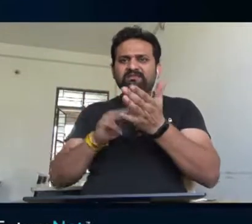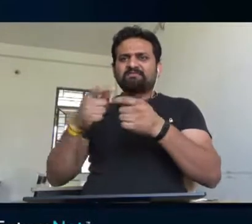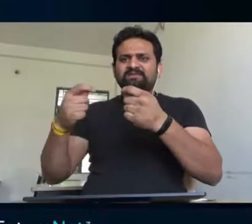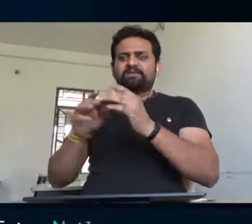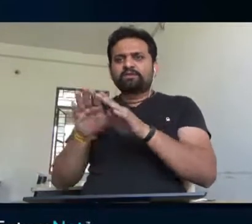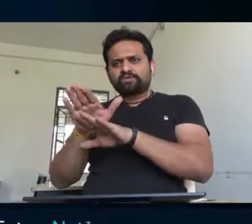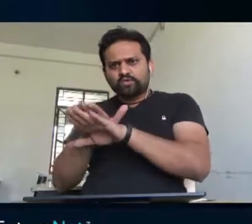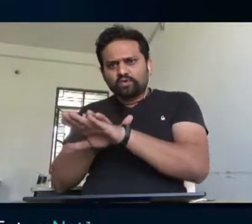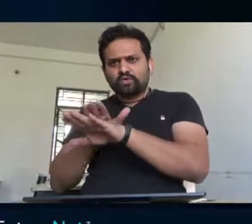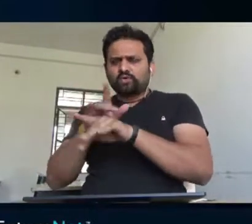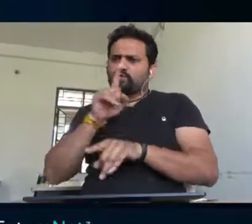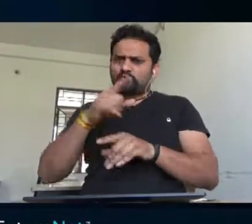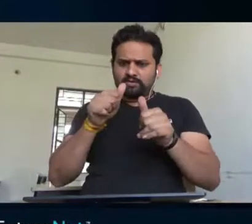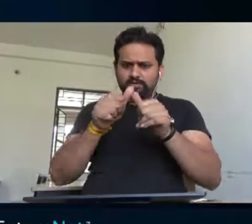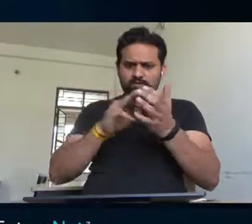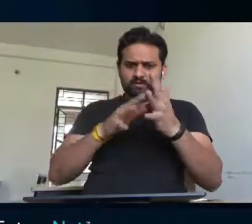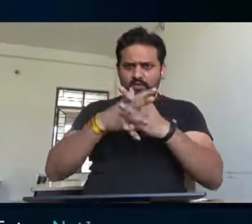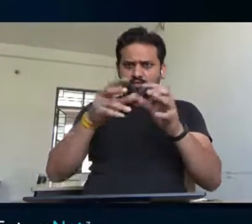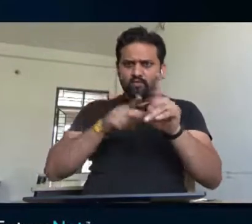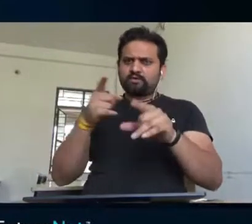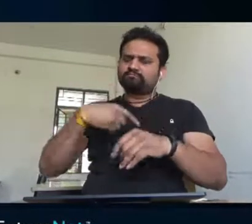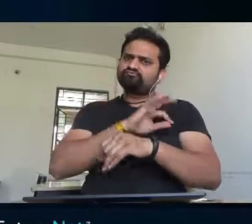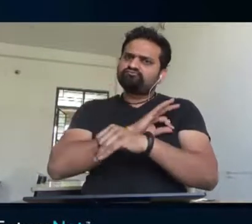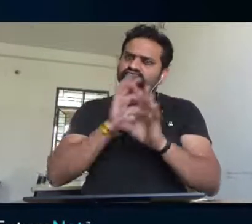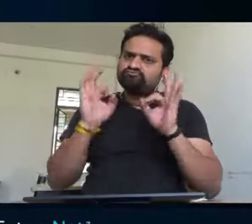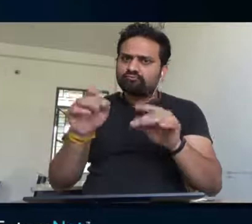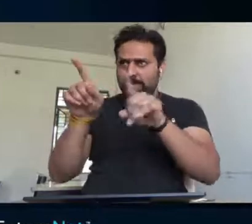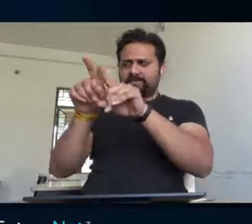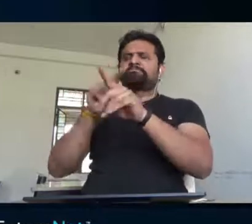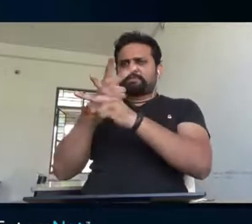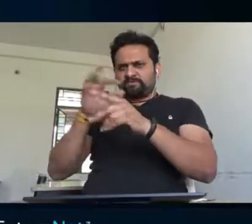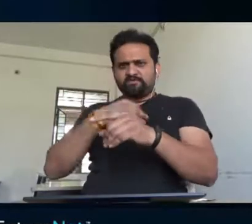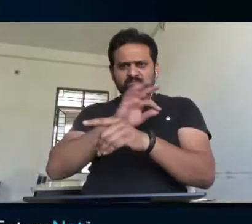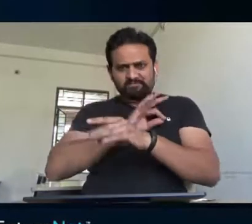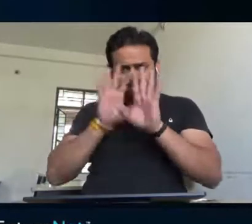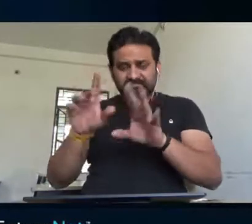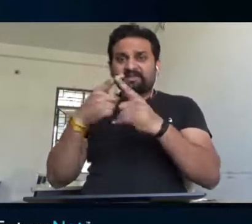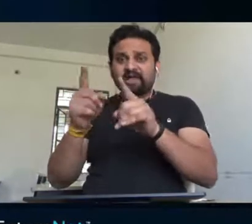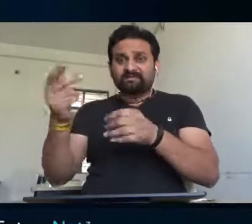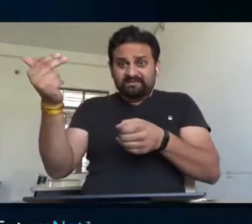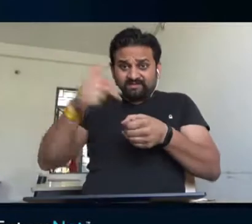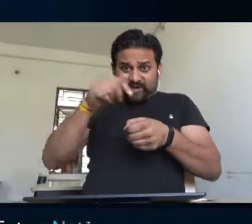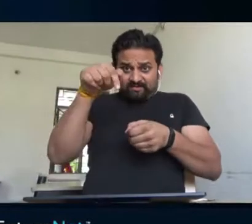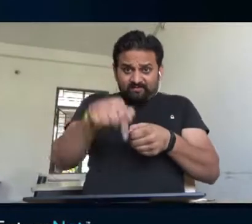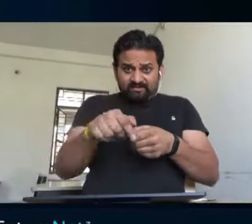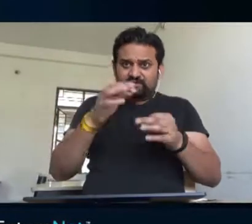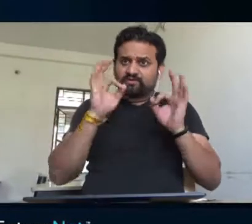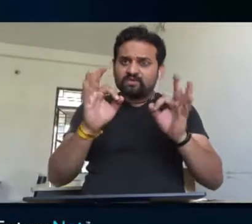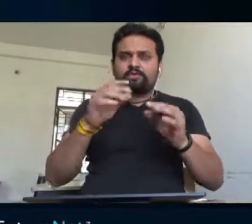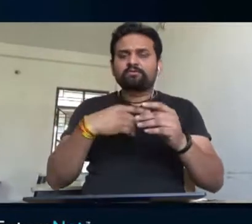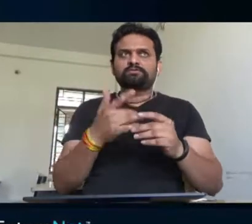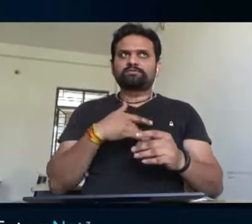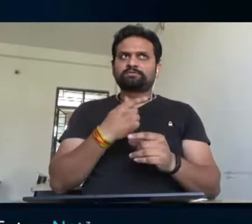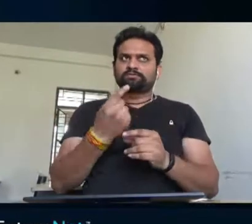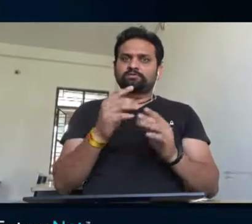And I'm a big fan of Amway. I'm a big fan of many other companies. But to join today makes much more sense